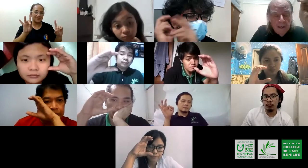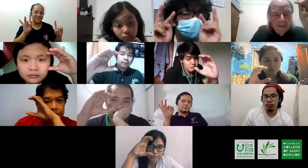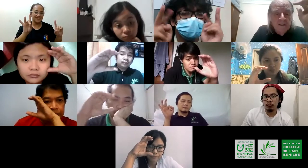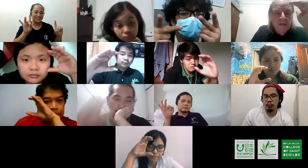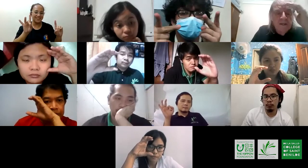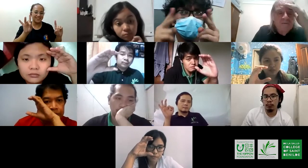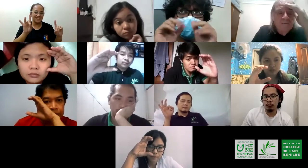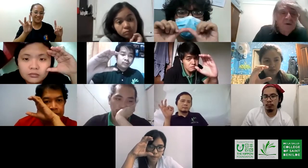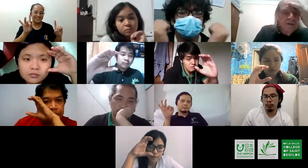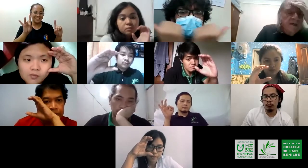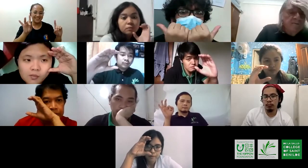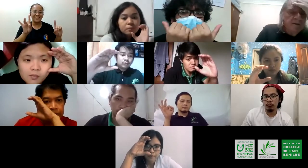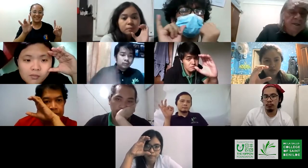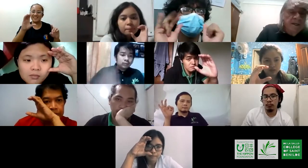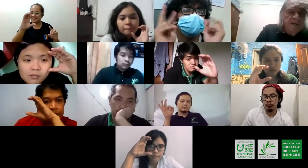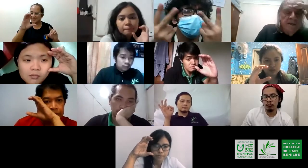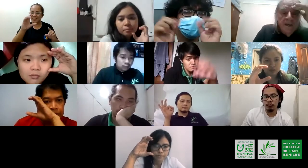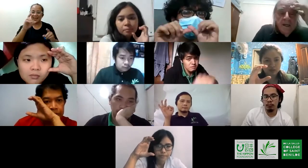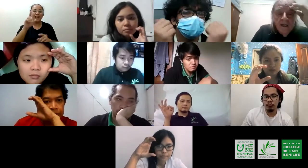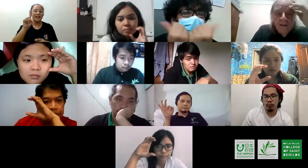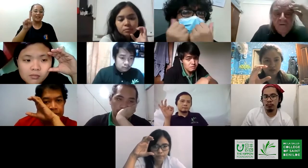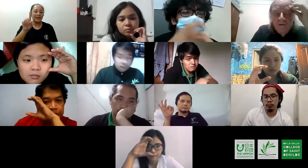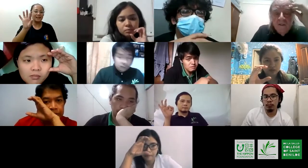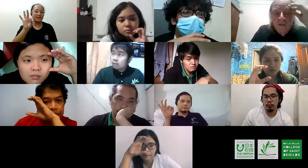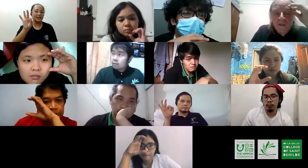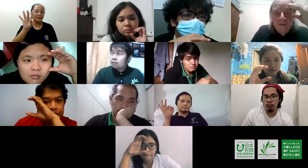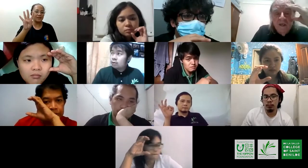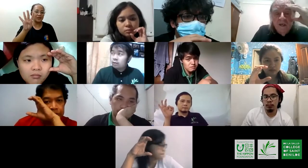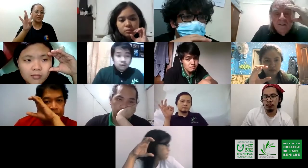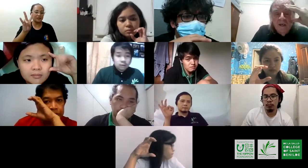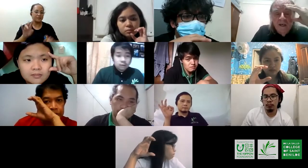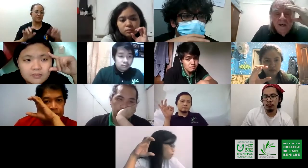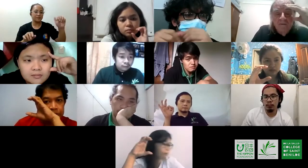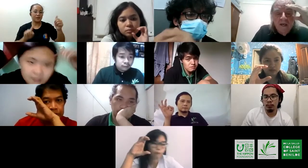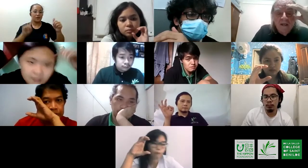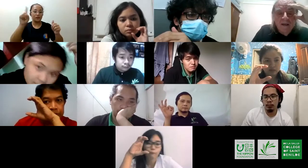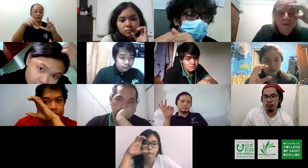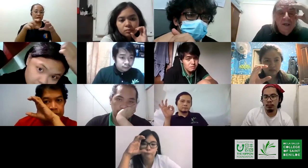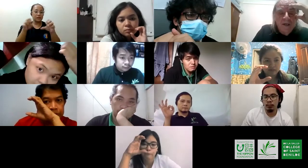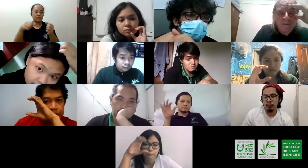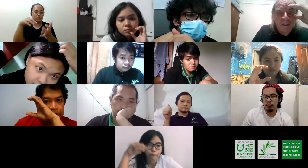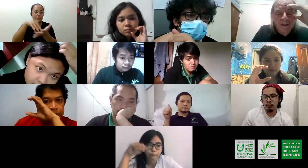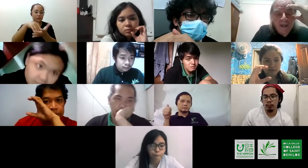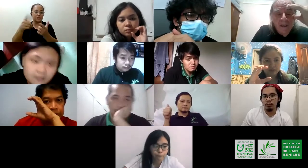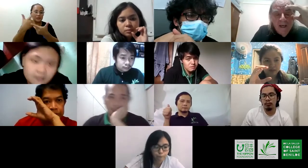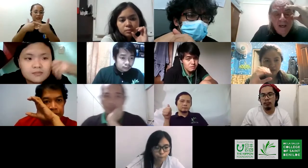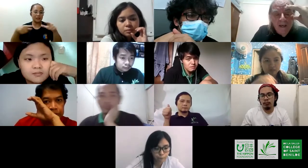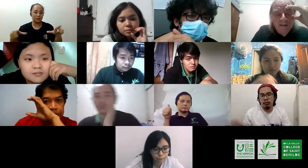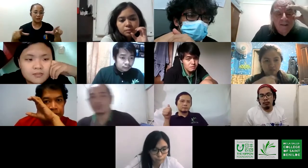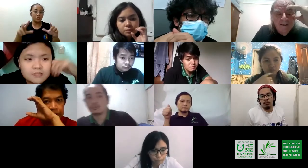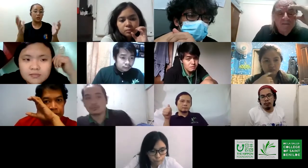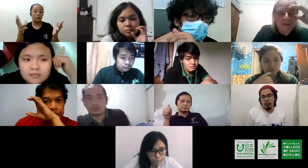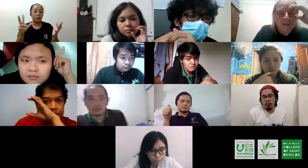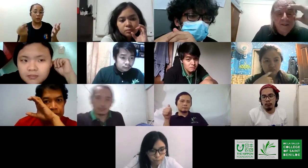Yes, 1947. 10, the first linguistic study of a sign language happened in A,